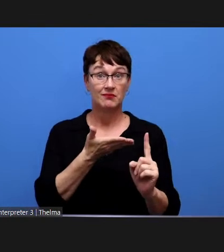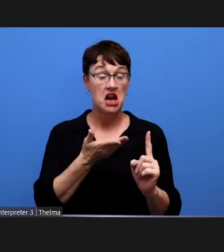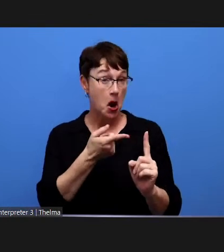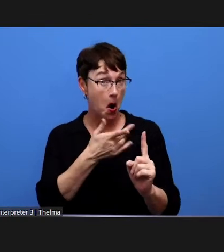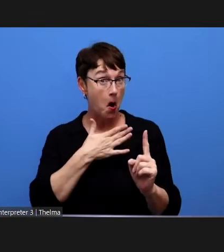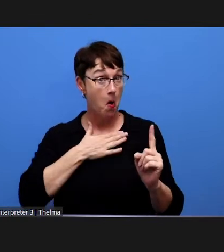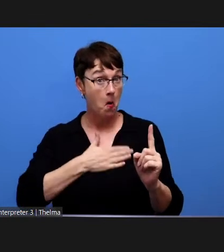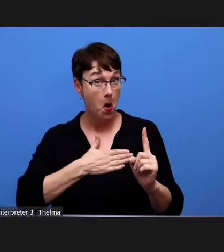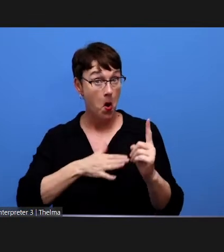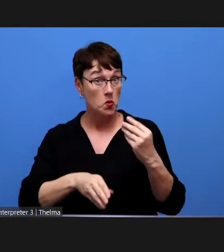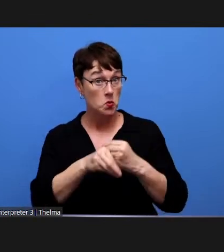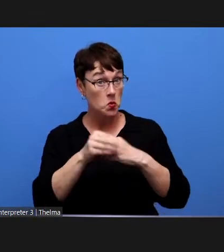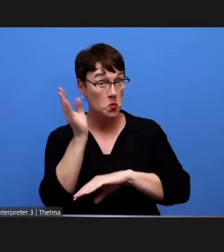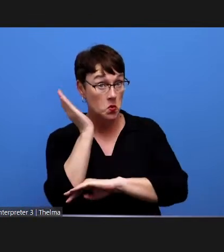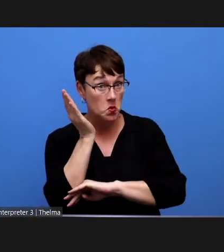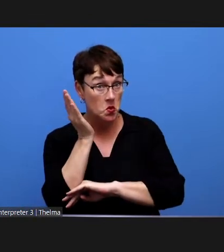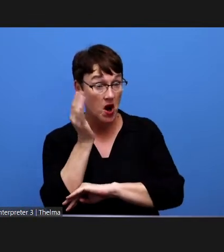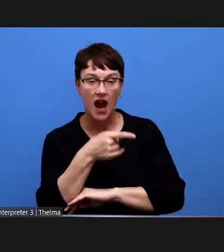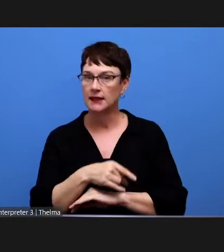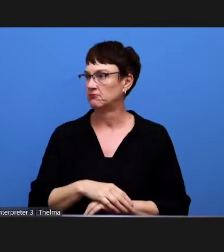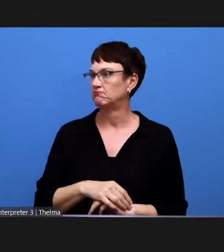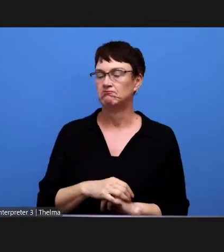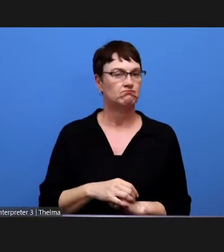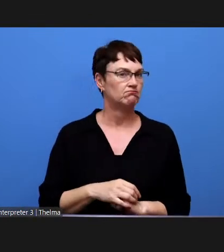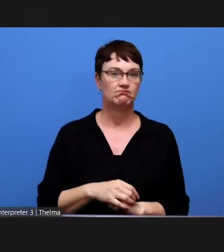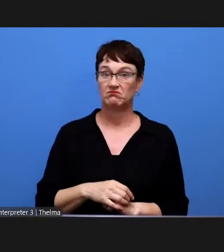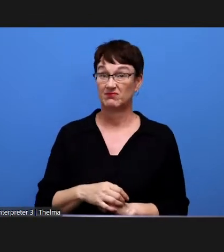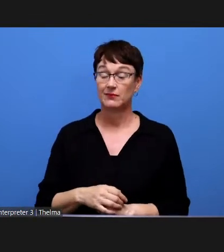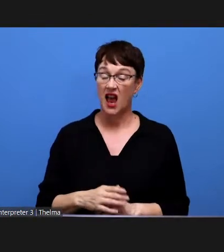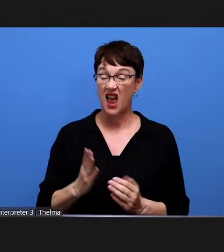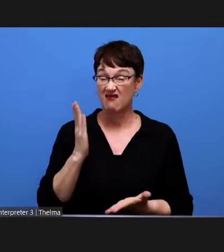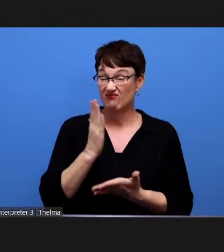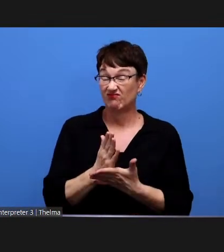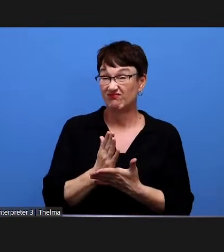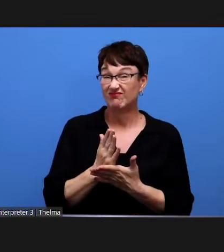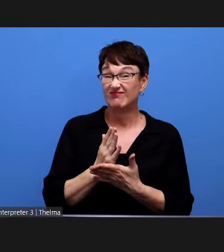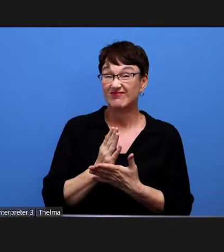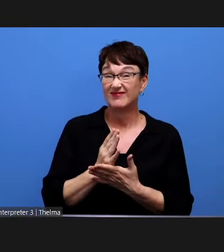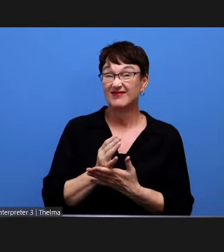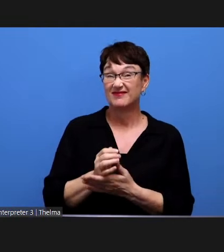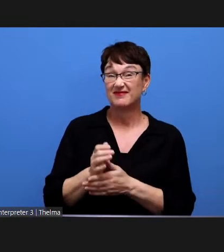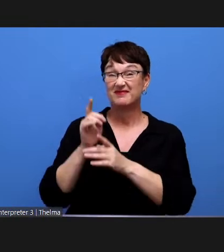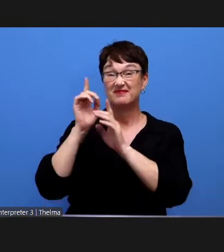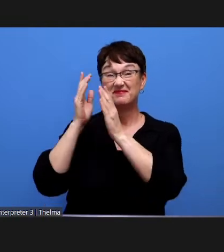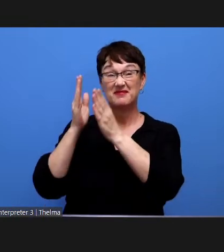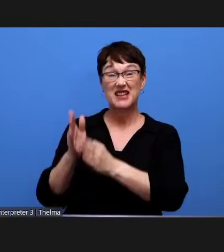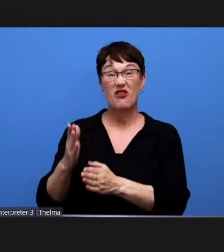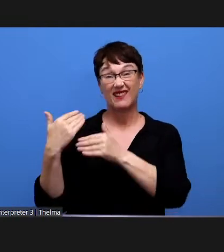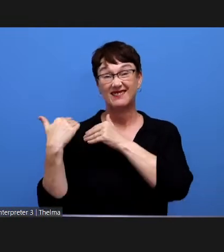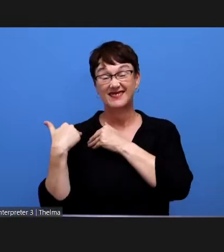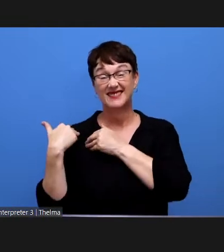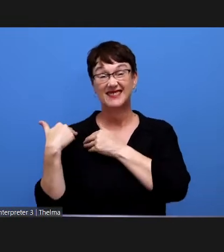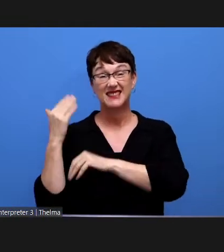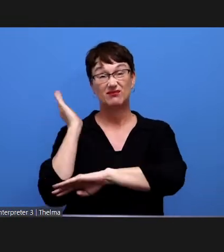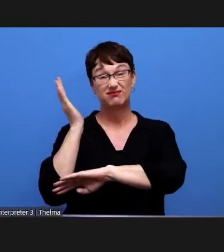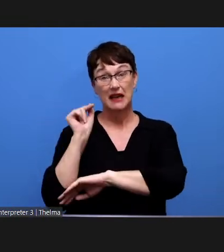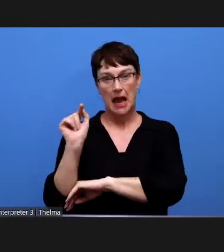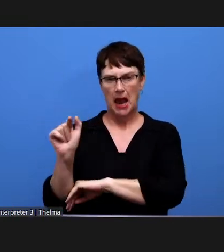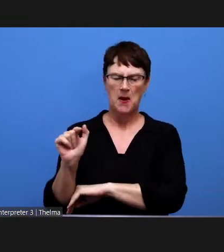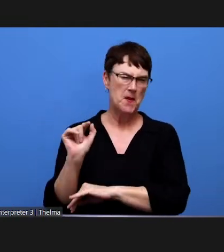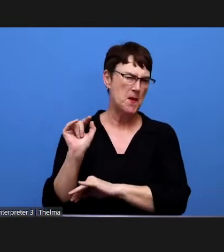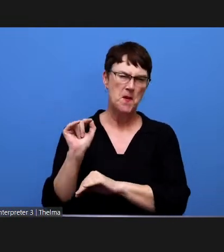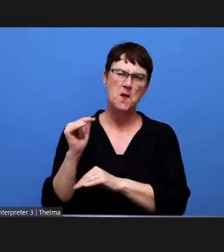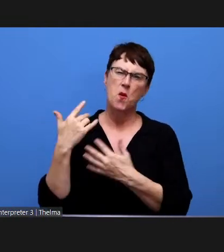Not at all. Your colleague has really done a very detailed report, but your presence is